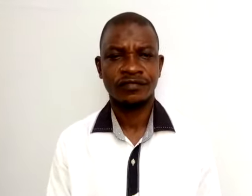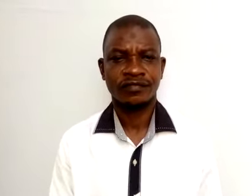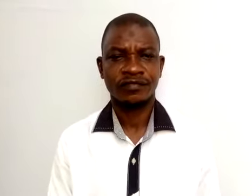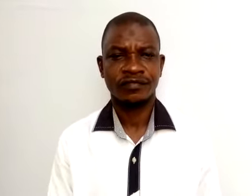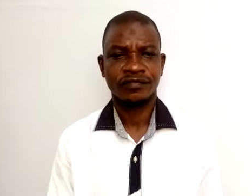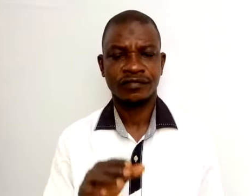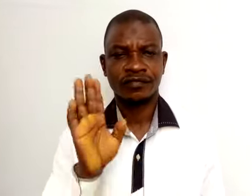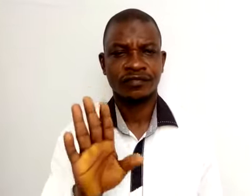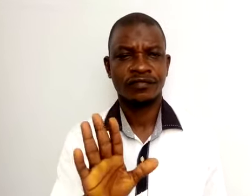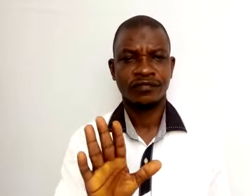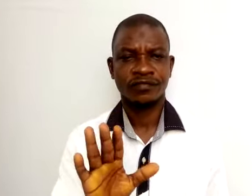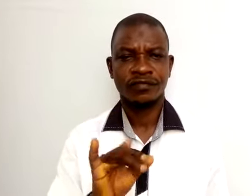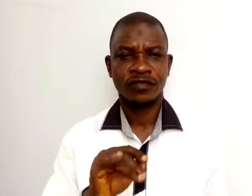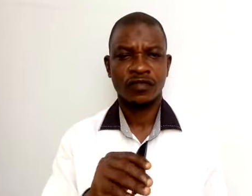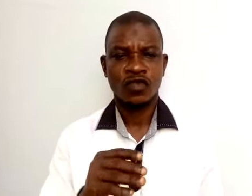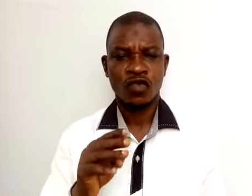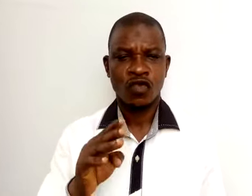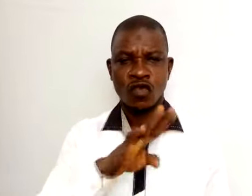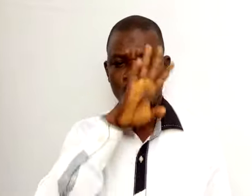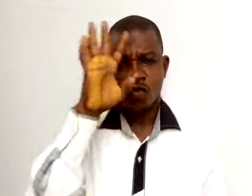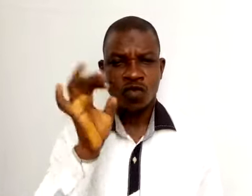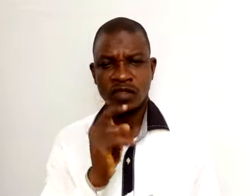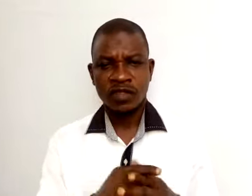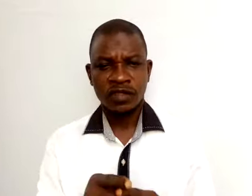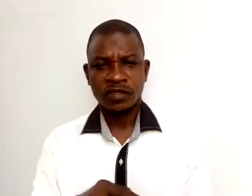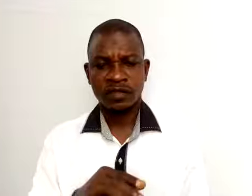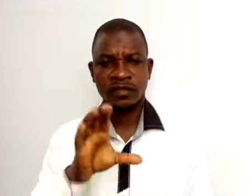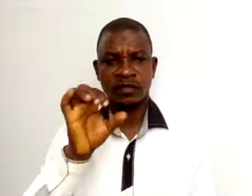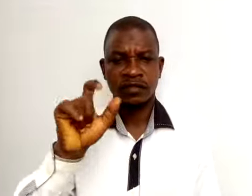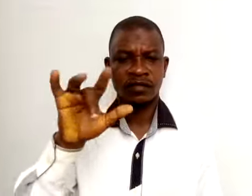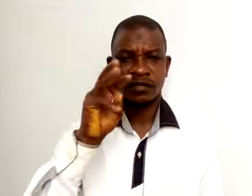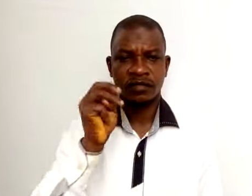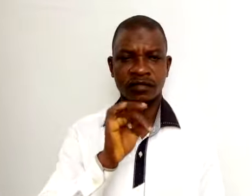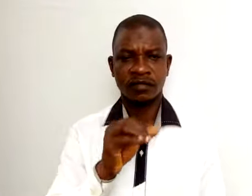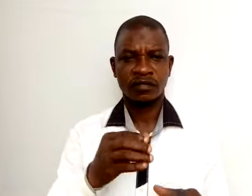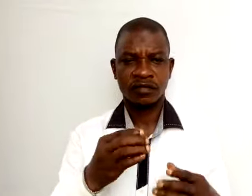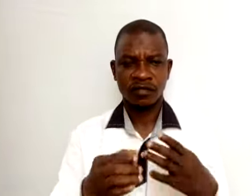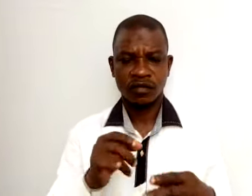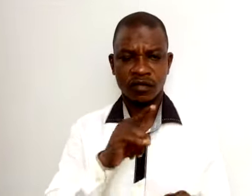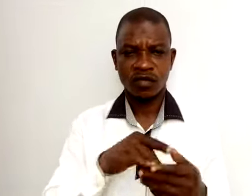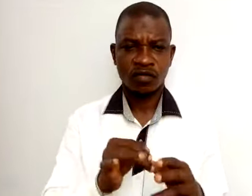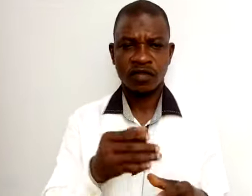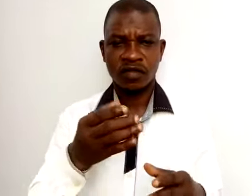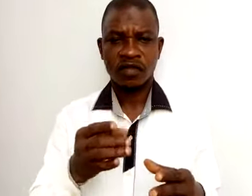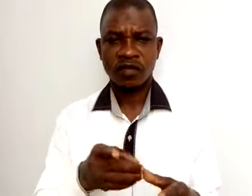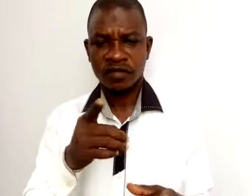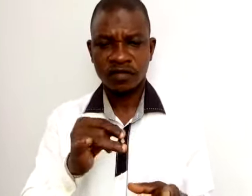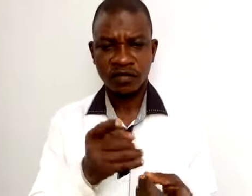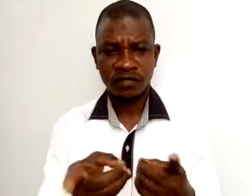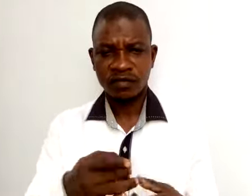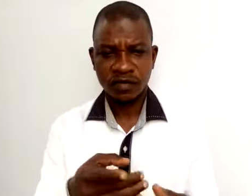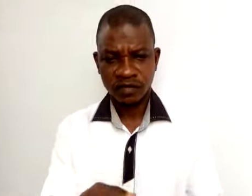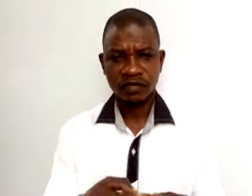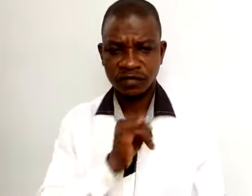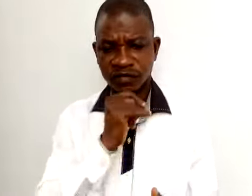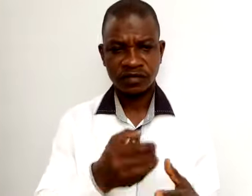5. Weather and climatic conditions. Demand is affected by changes in